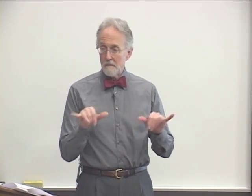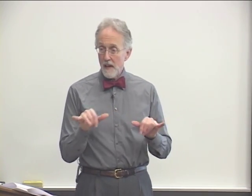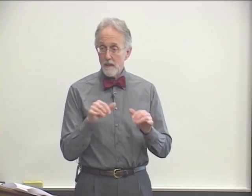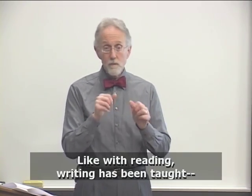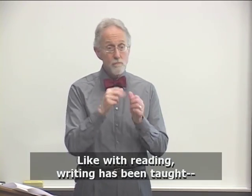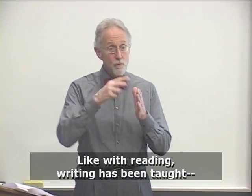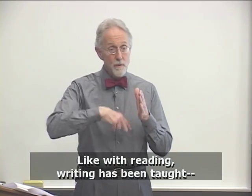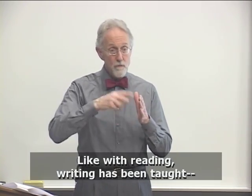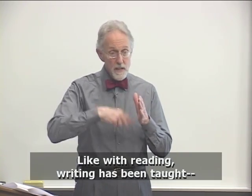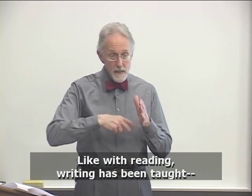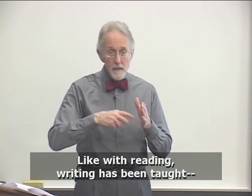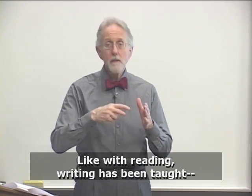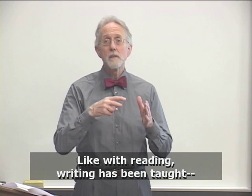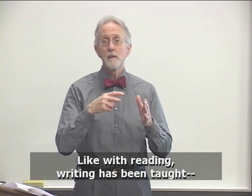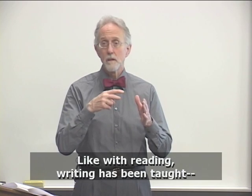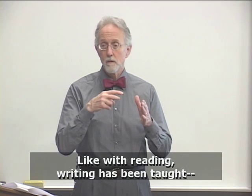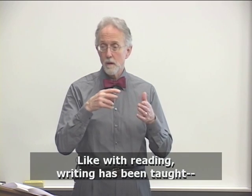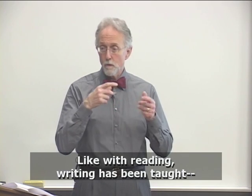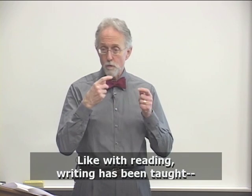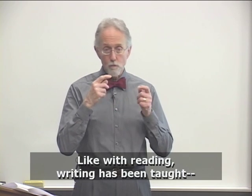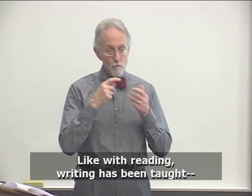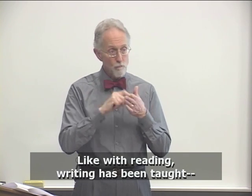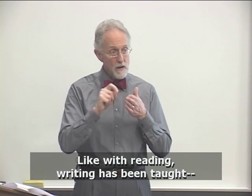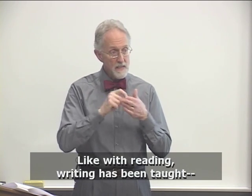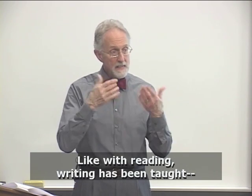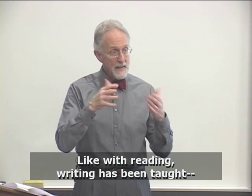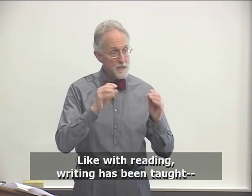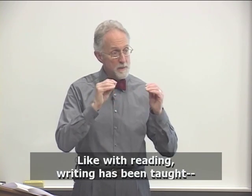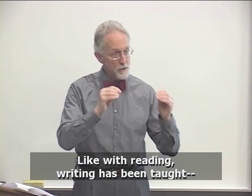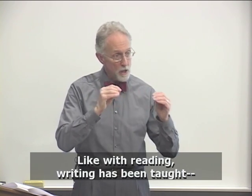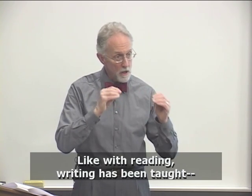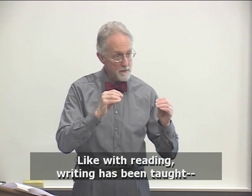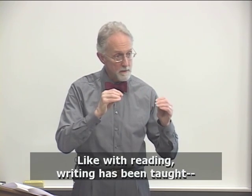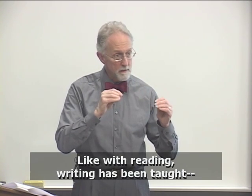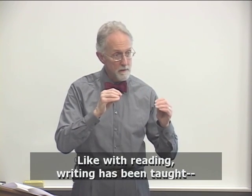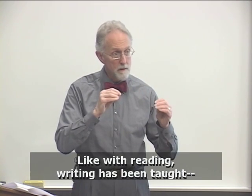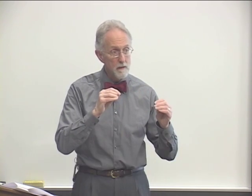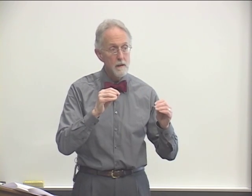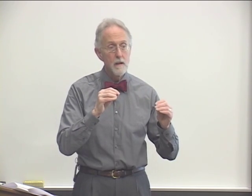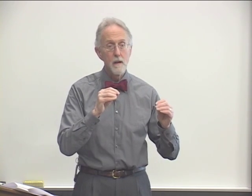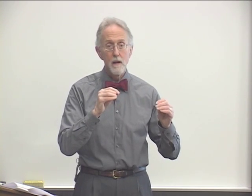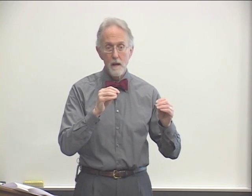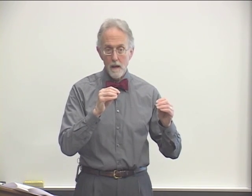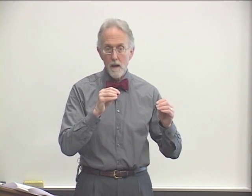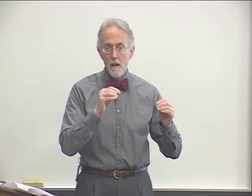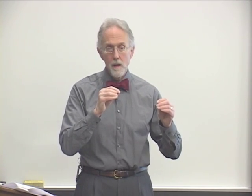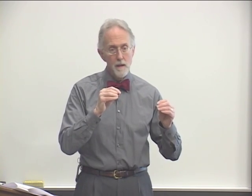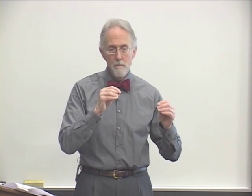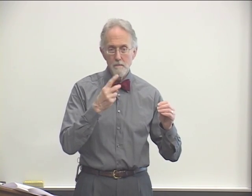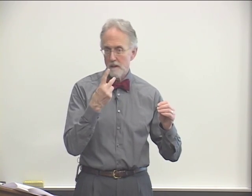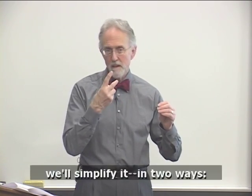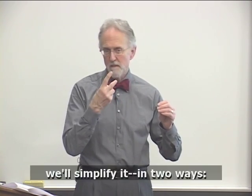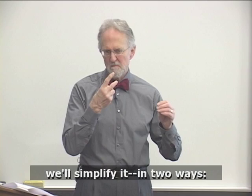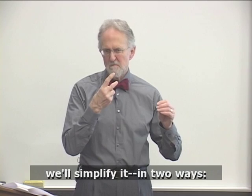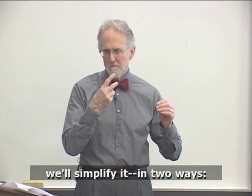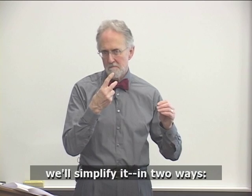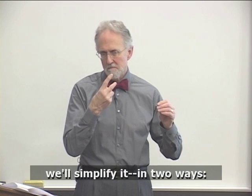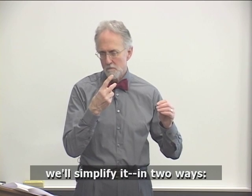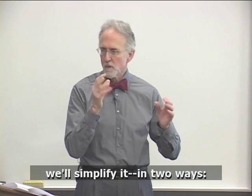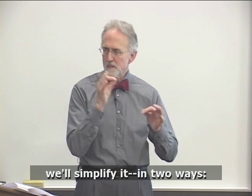Like with reading, writing has been taught we'll